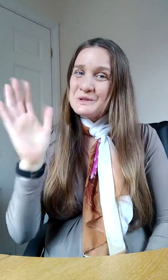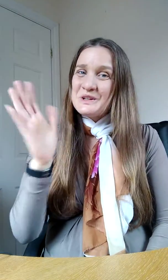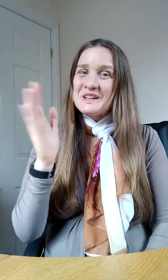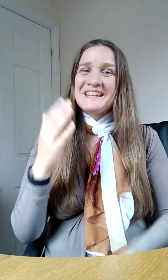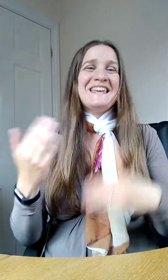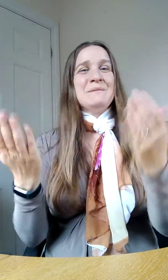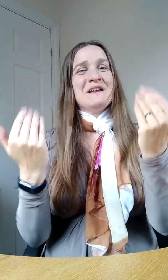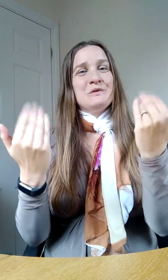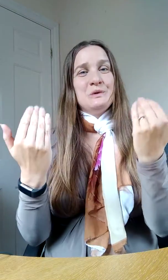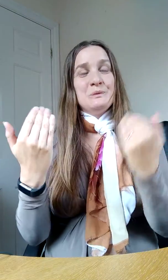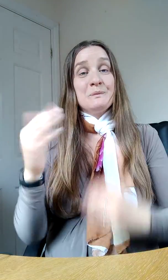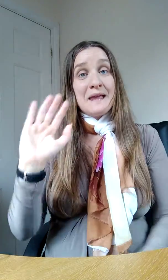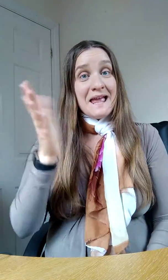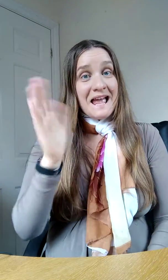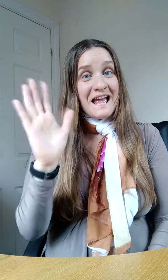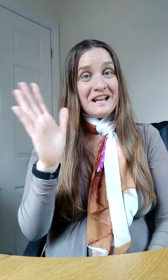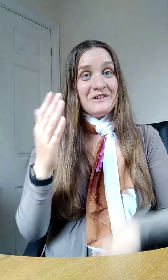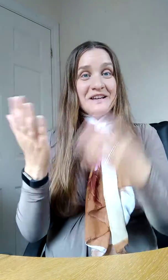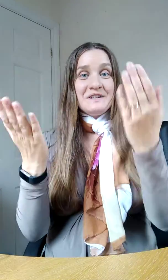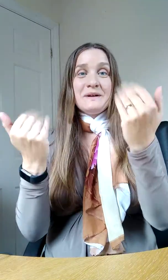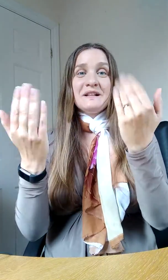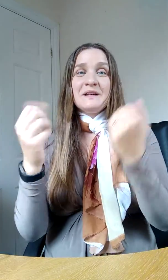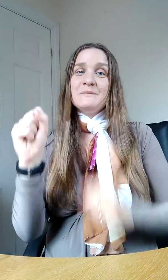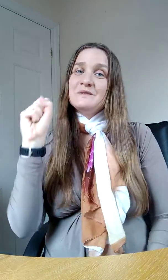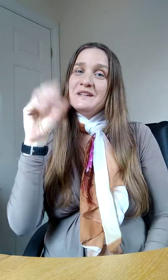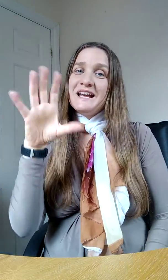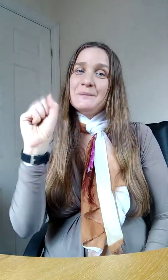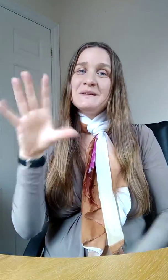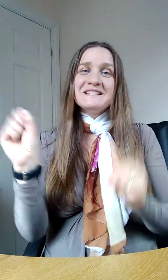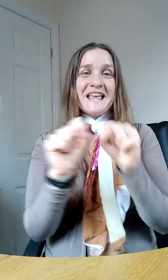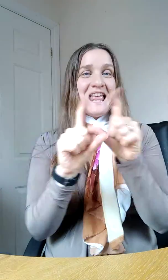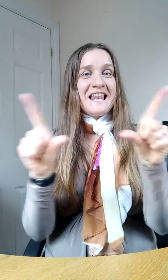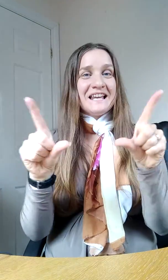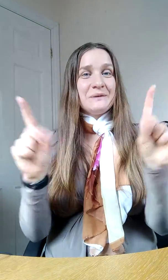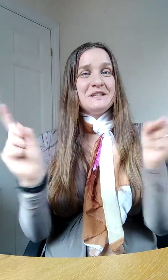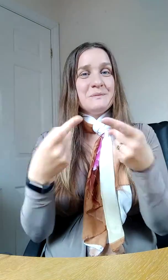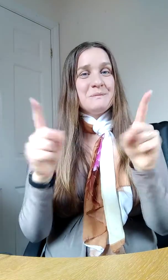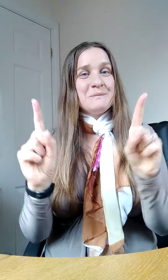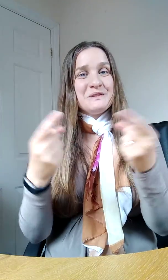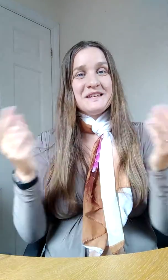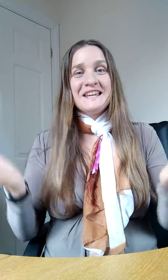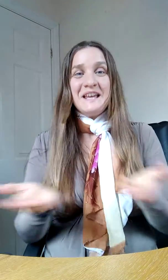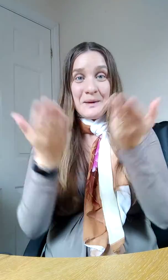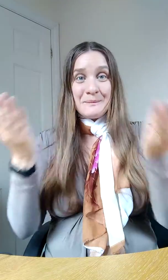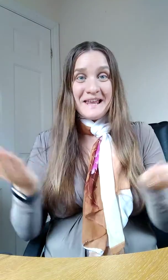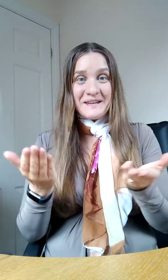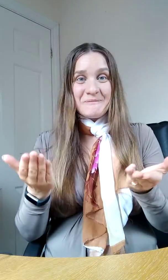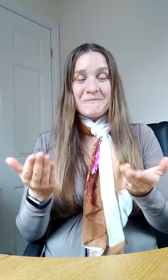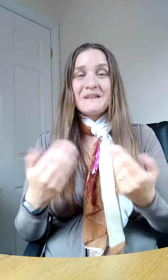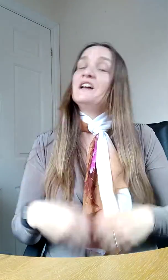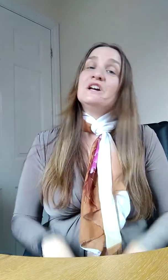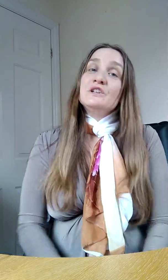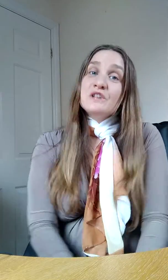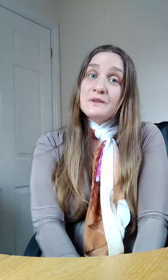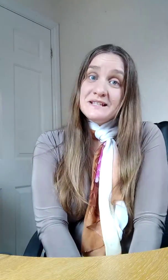Bonjour et bienvenue. Hello and welcome to Amber's Language, Music and Play. So this